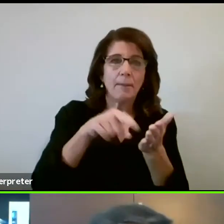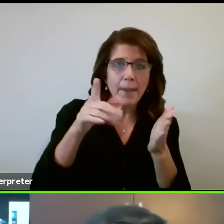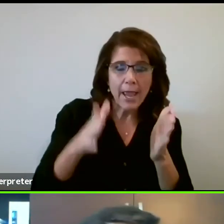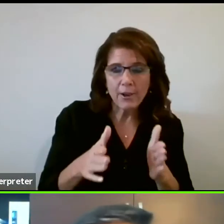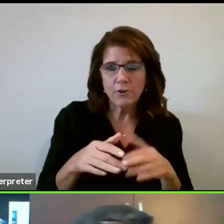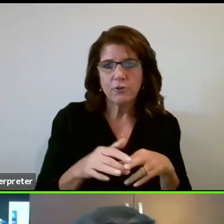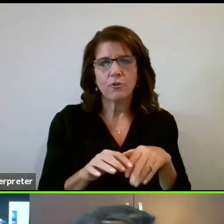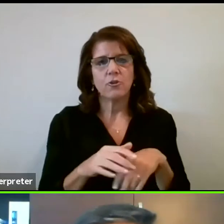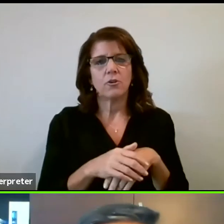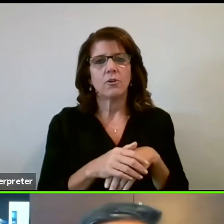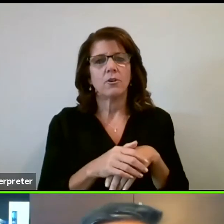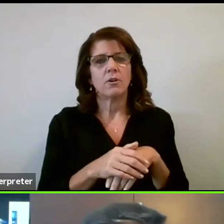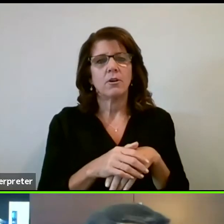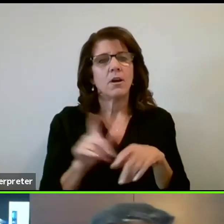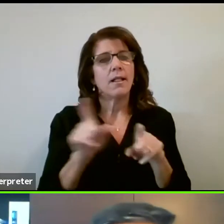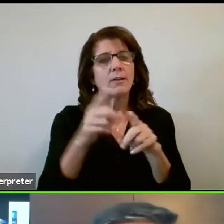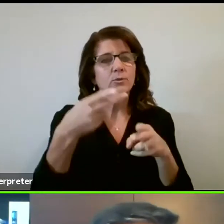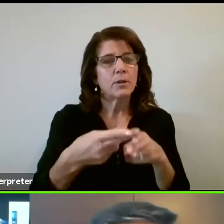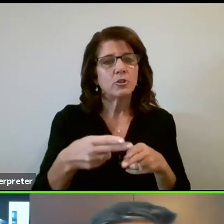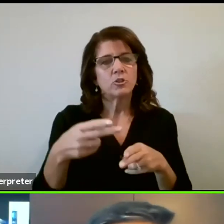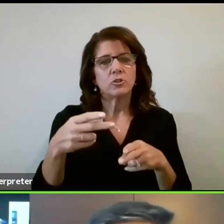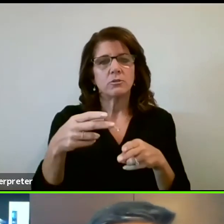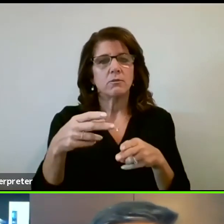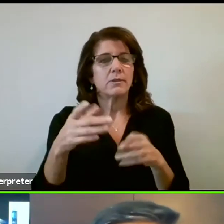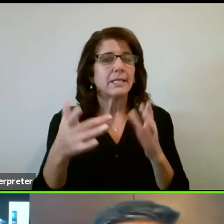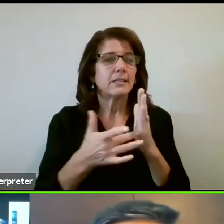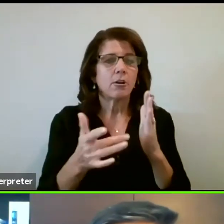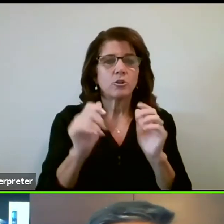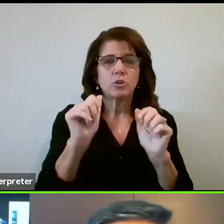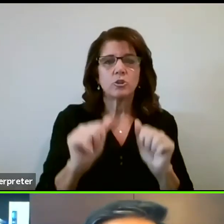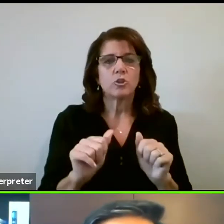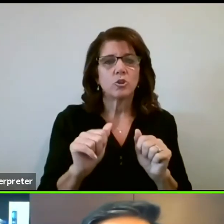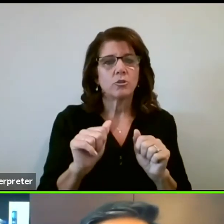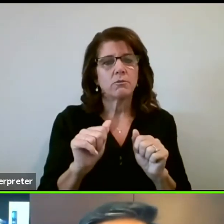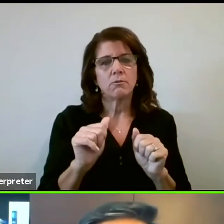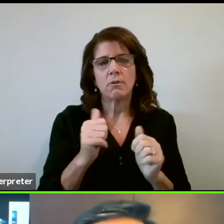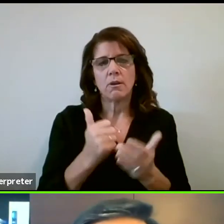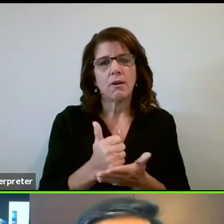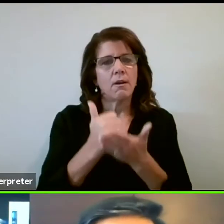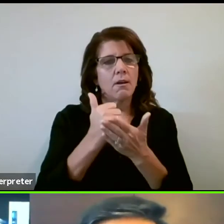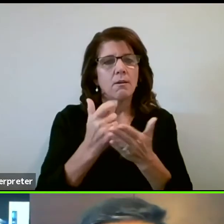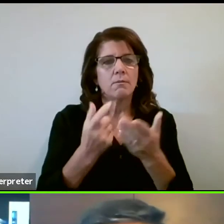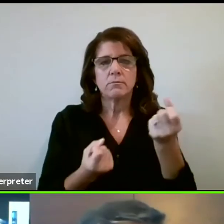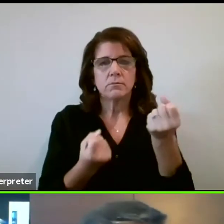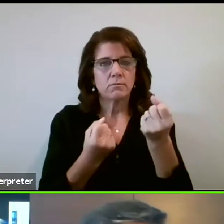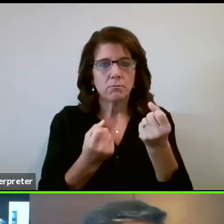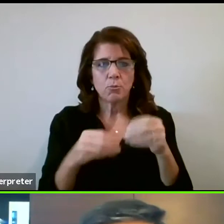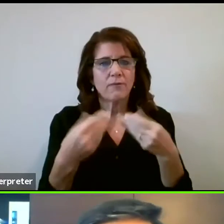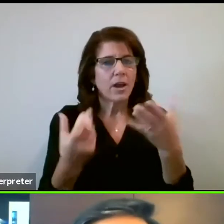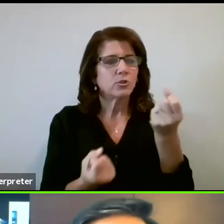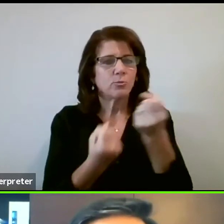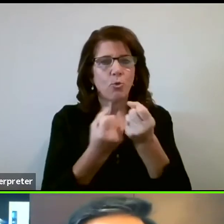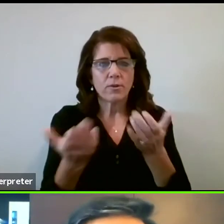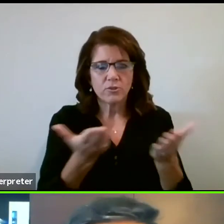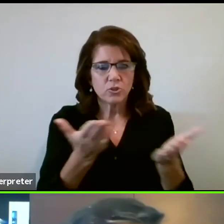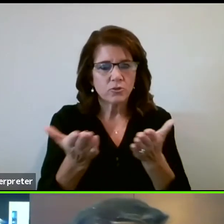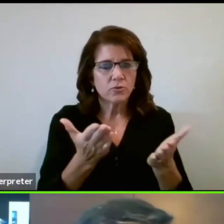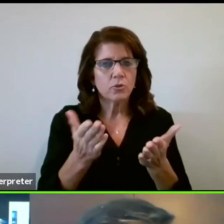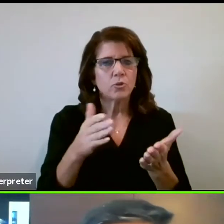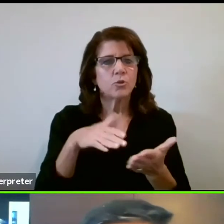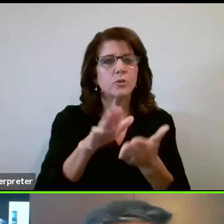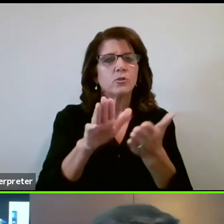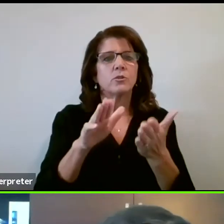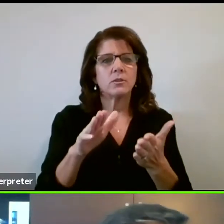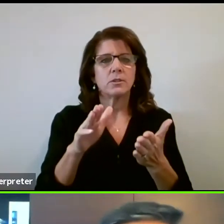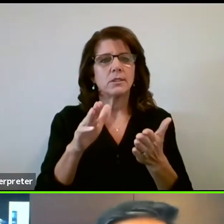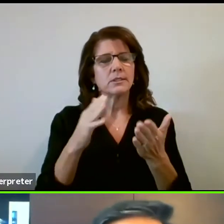As was mentioned, technology could be an enabler of supportive services to address social